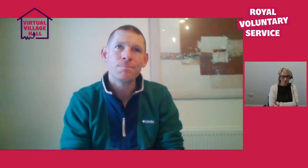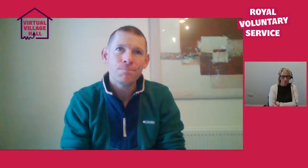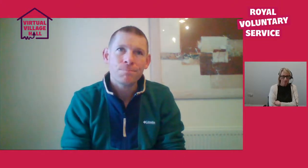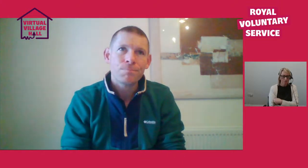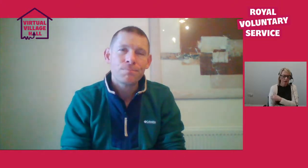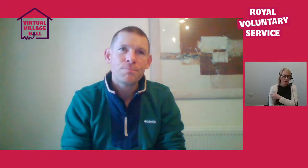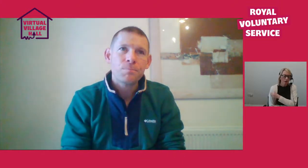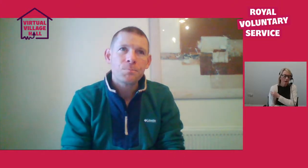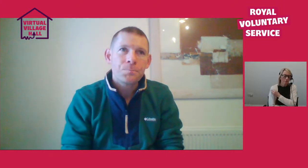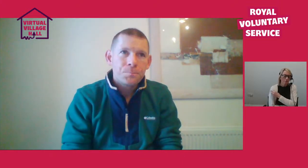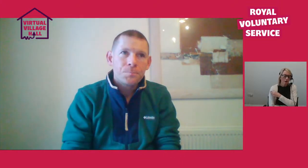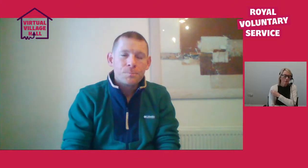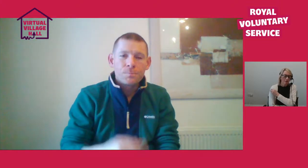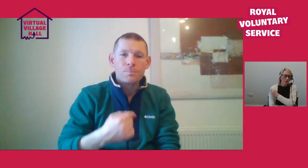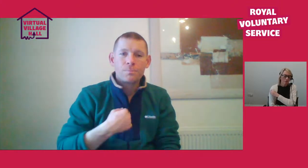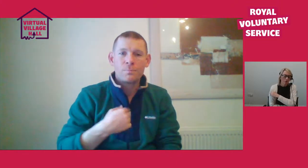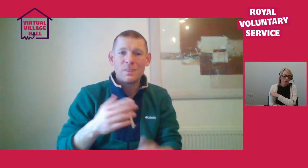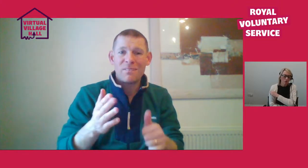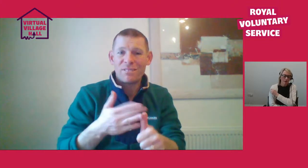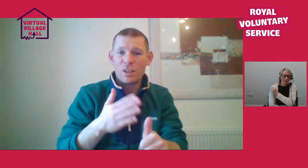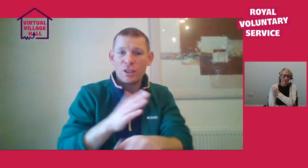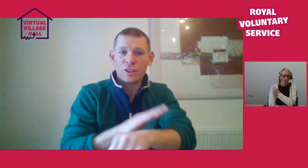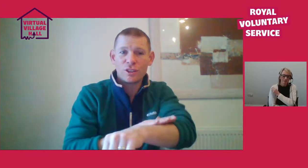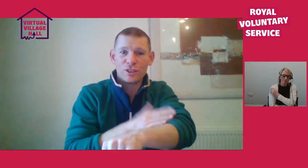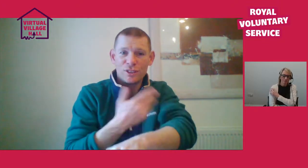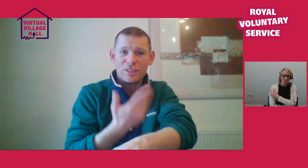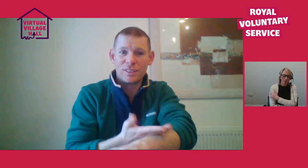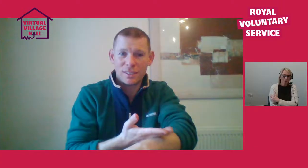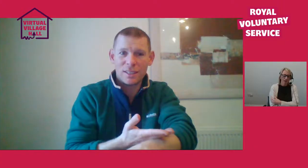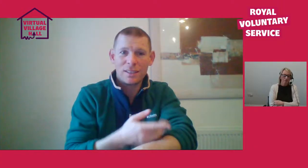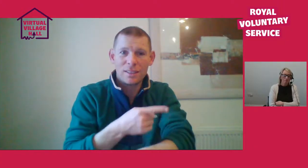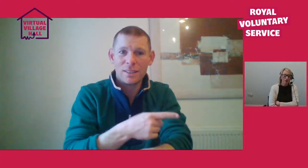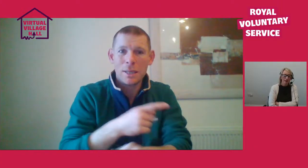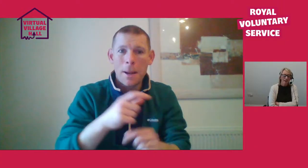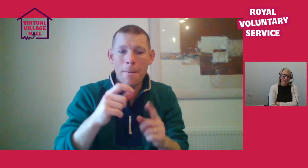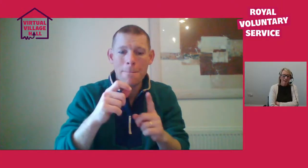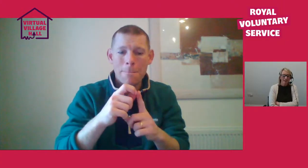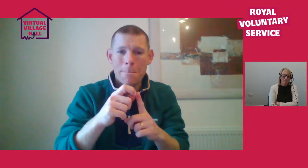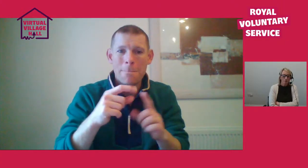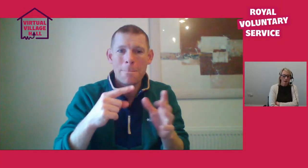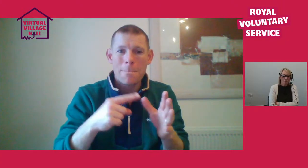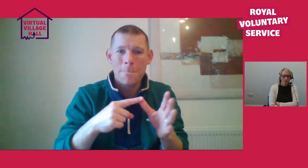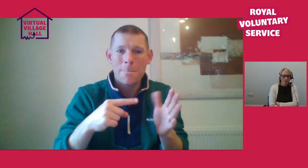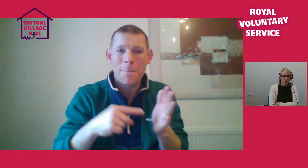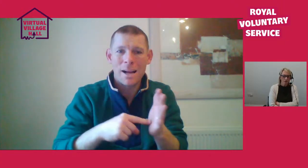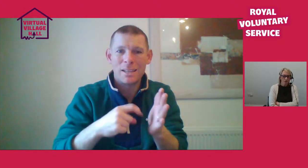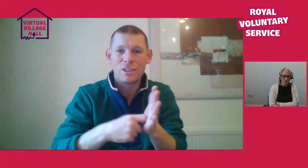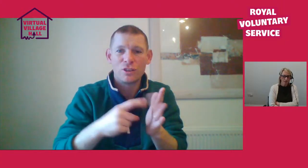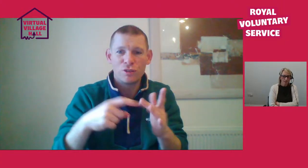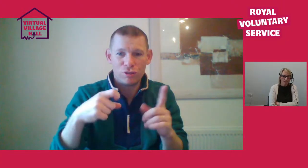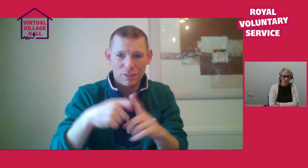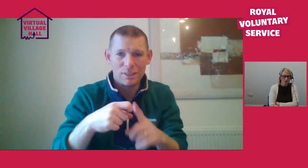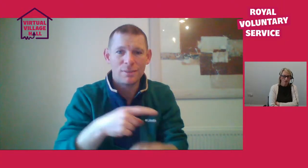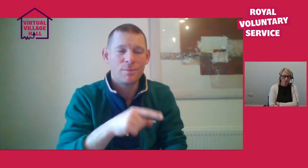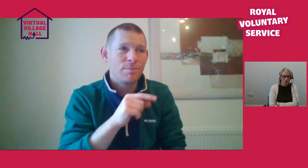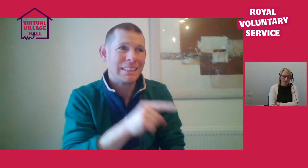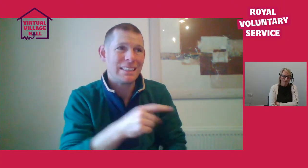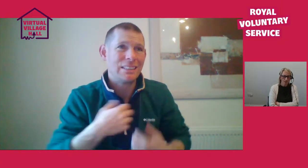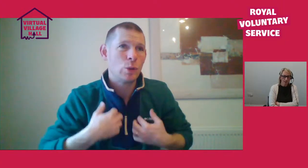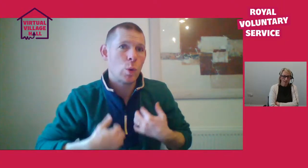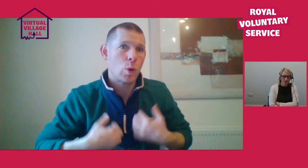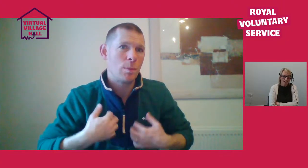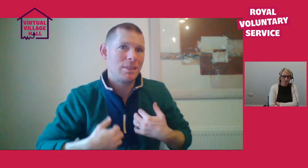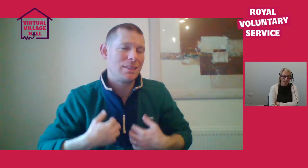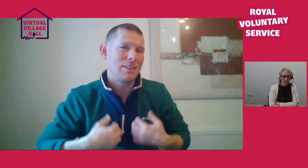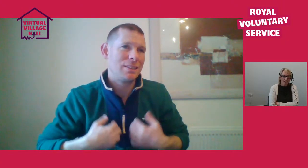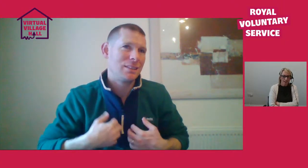Let me give you some of my family members' hobbies. My eldest son is called